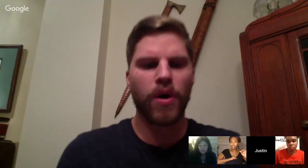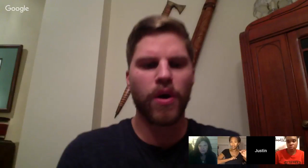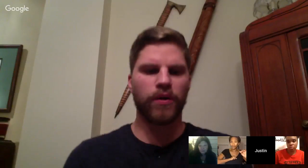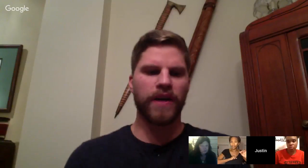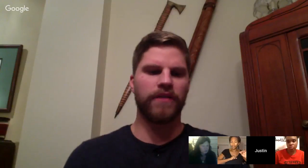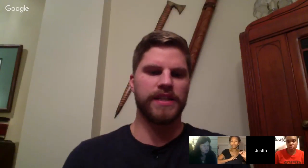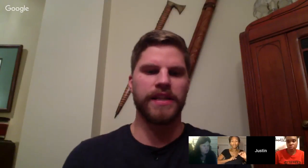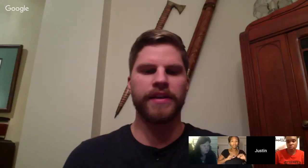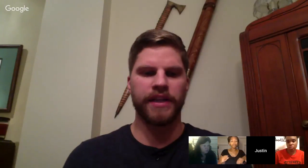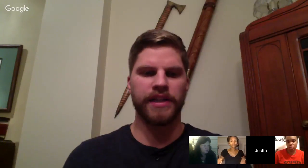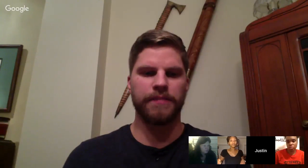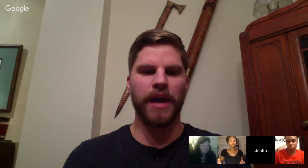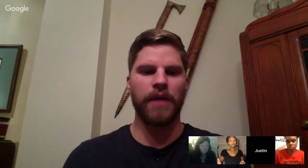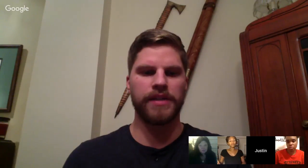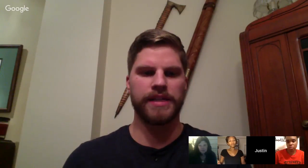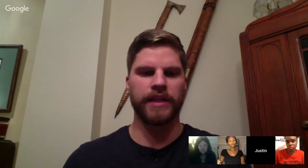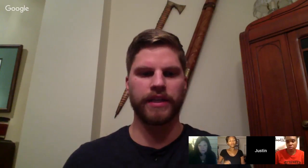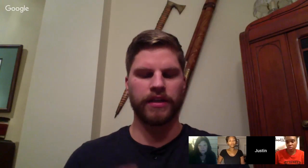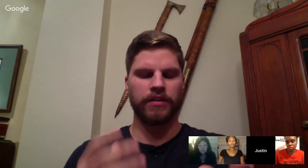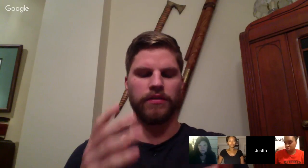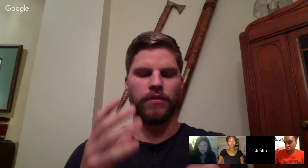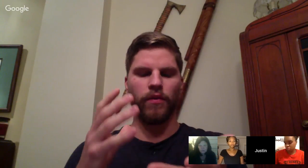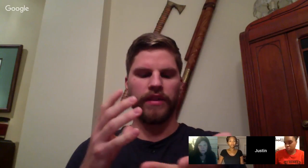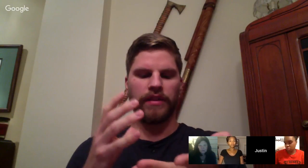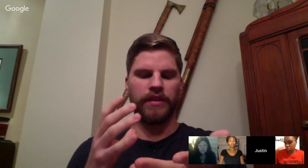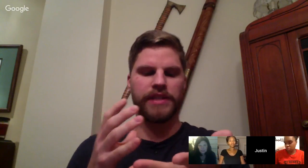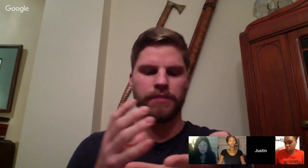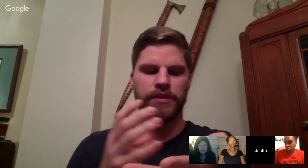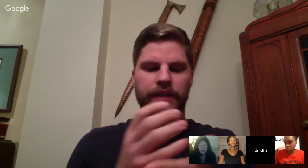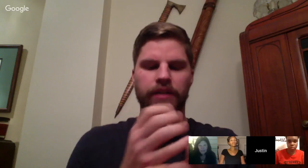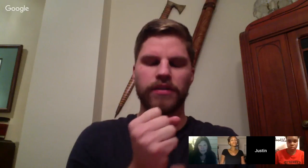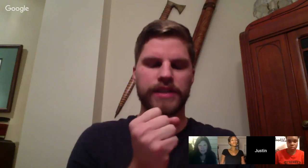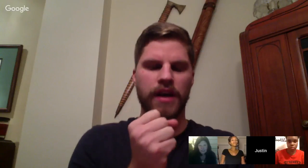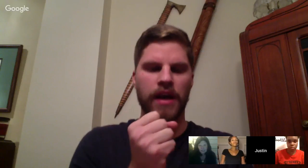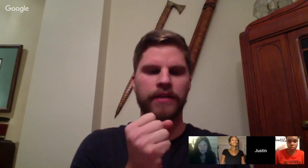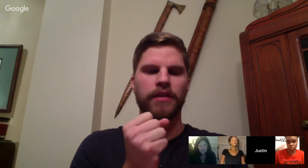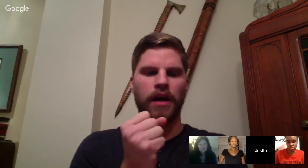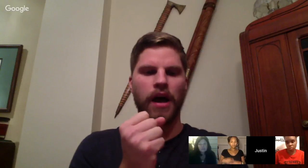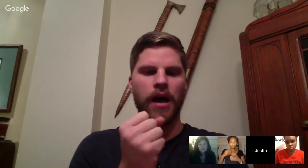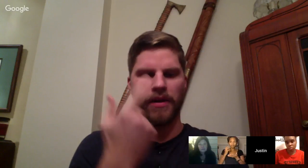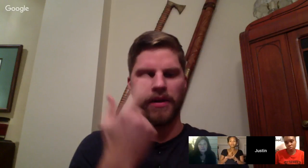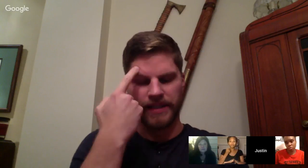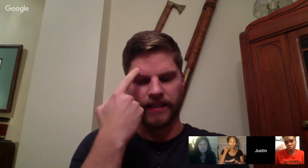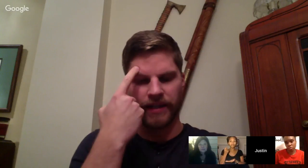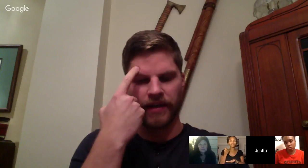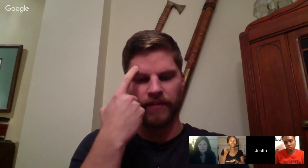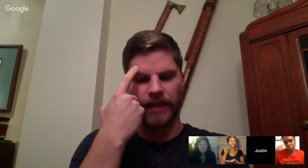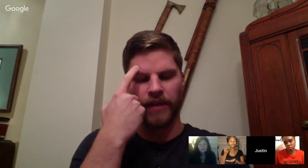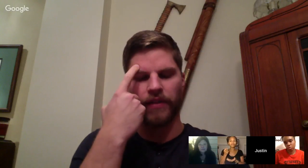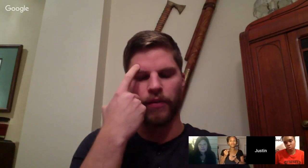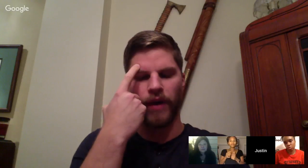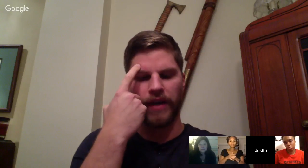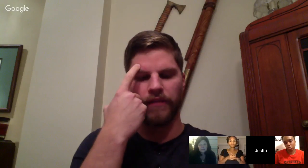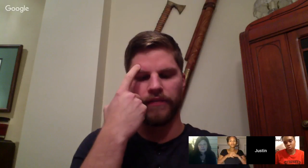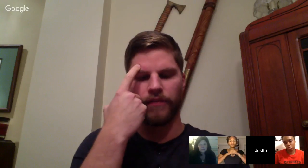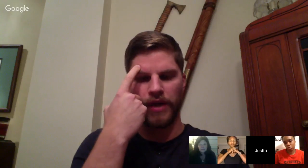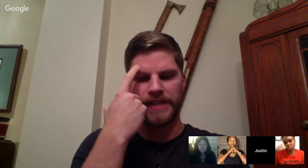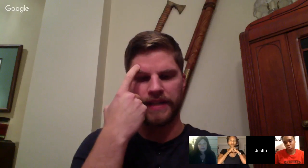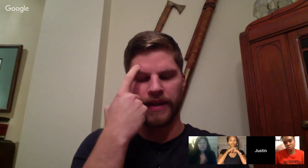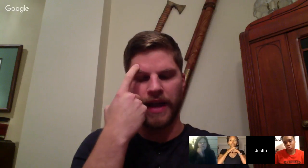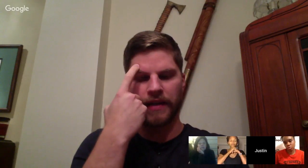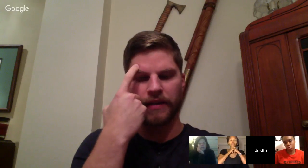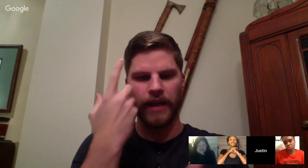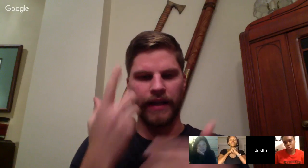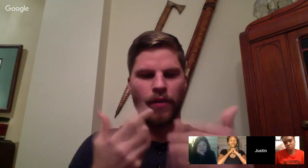No, I don't have a sentence, but I was thinking with this particular sign, I was thinking of like another way of